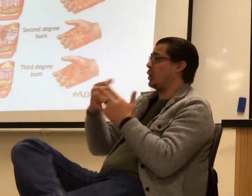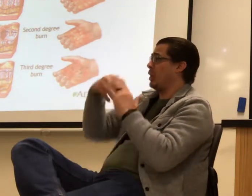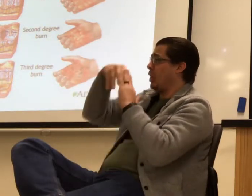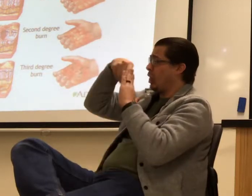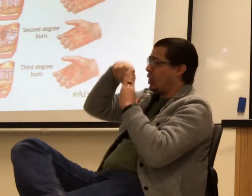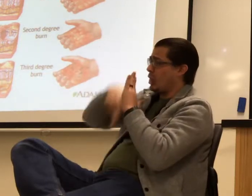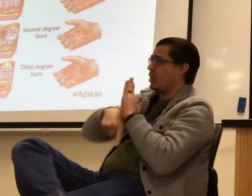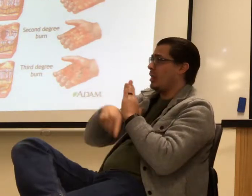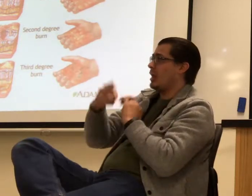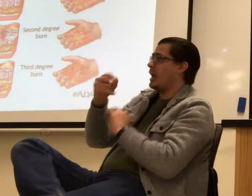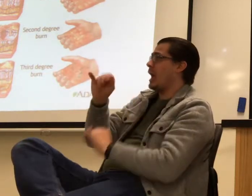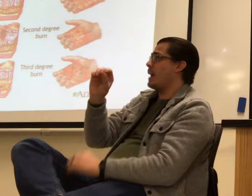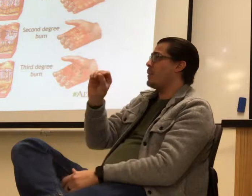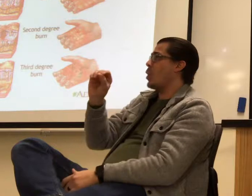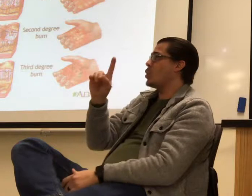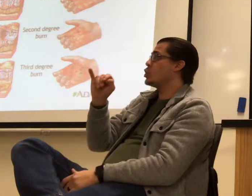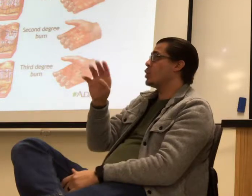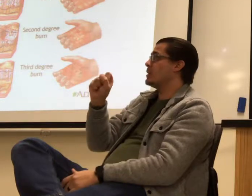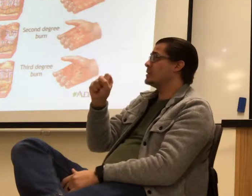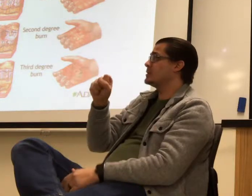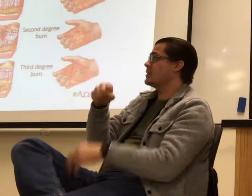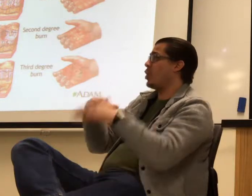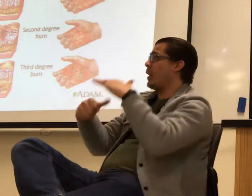the hypodermis.